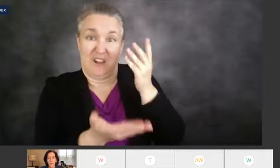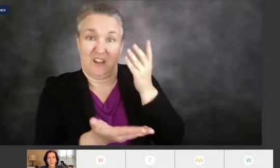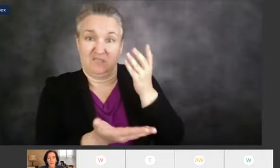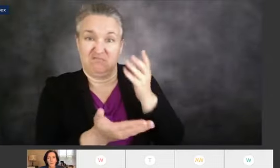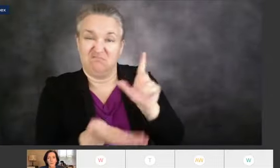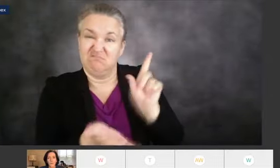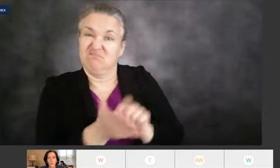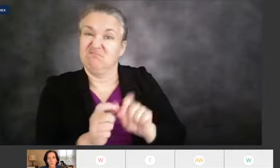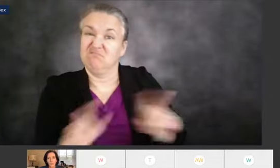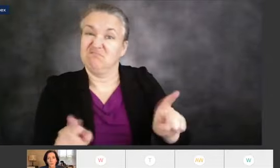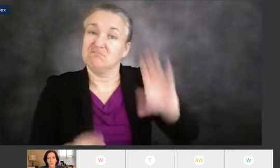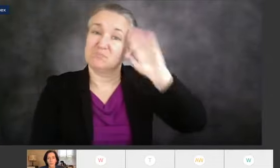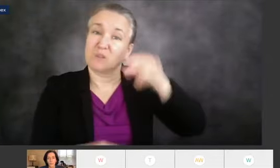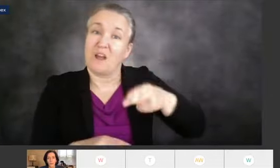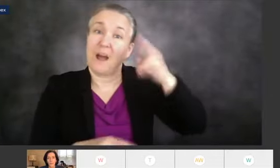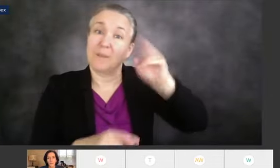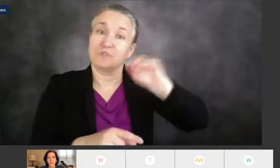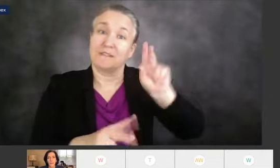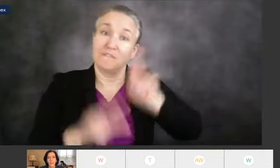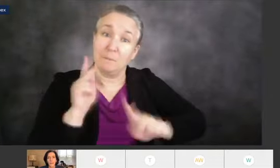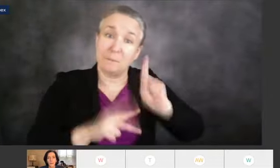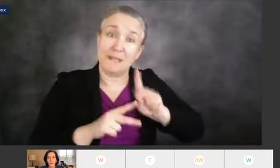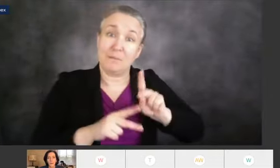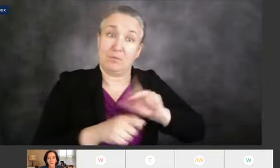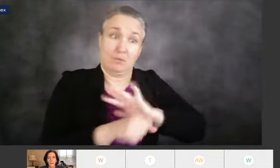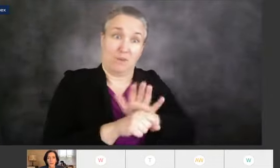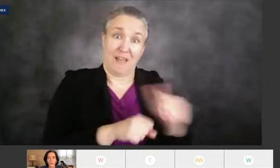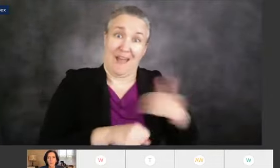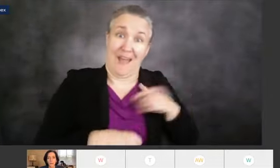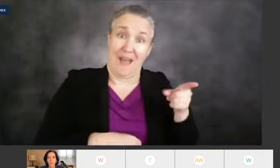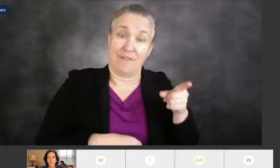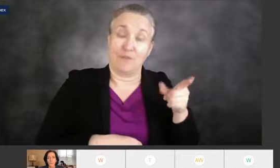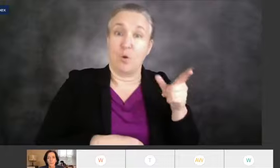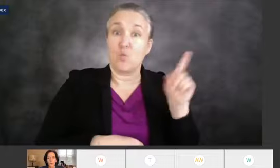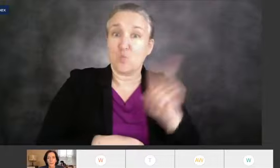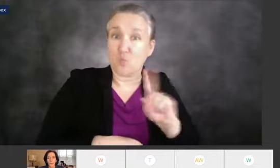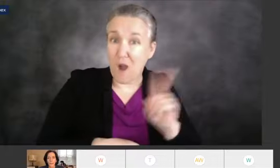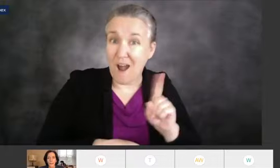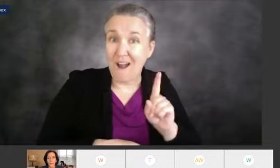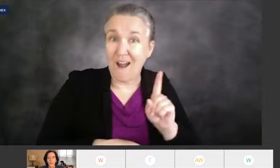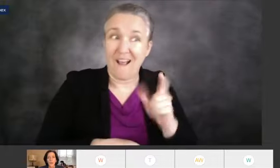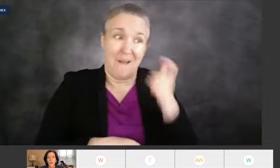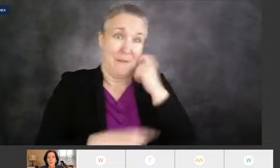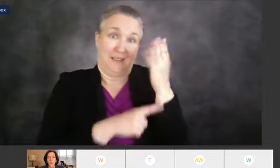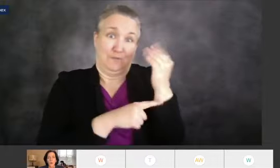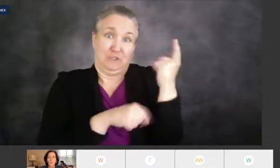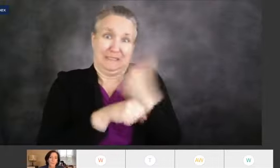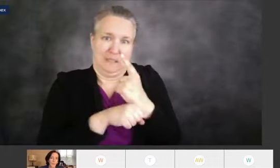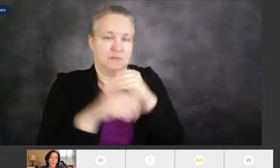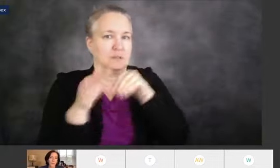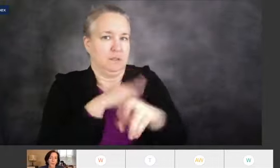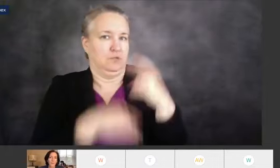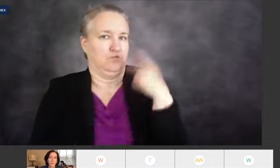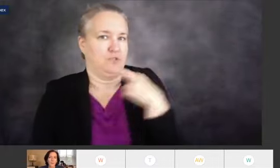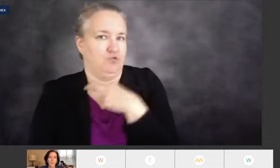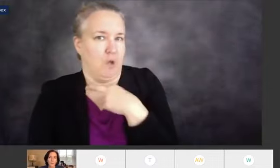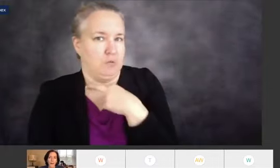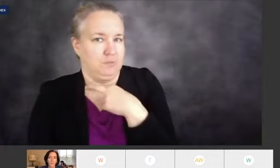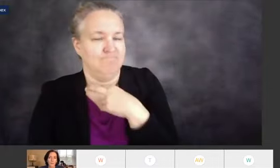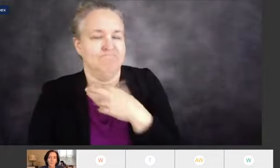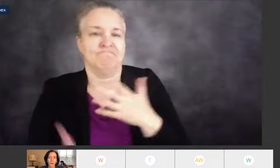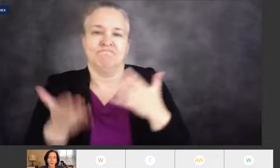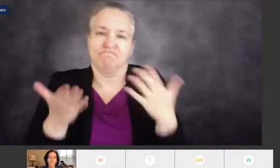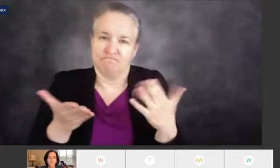fairly high percentages of people who tested positive had been in a restaurant in the previous 14 days. So, I think we'll have to see